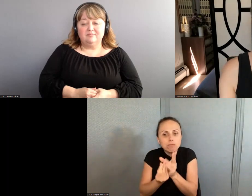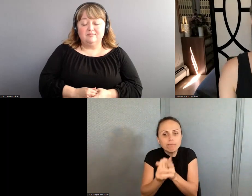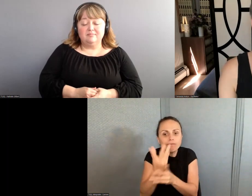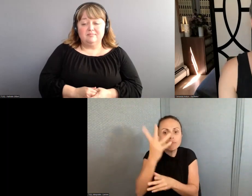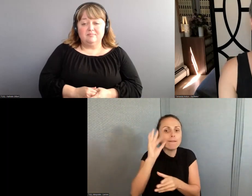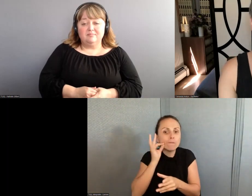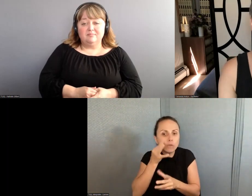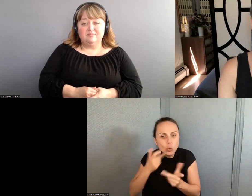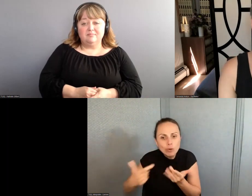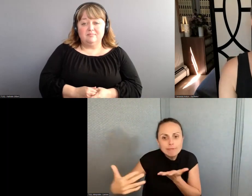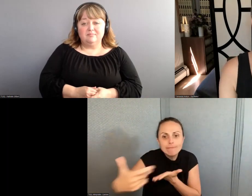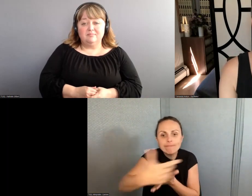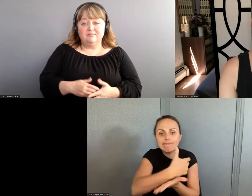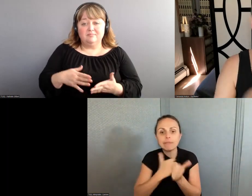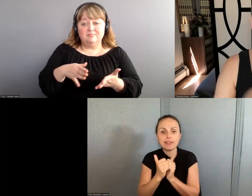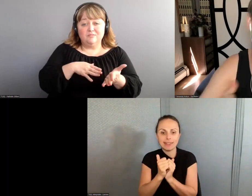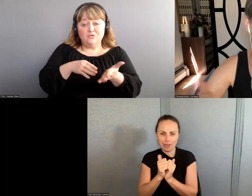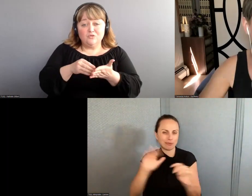picking together